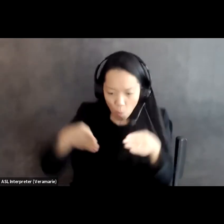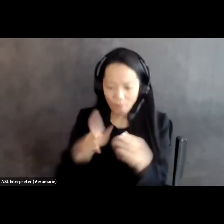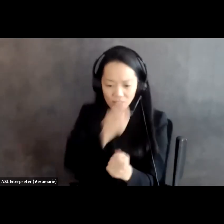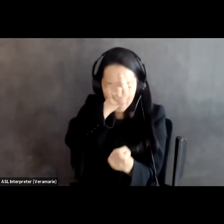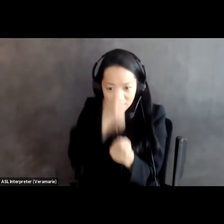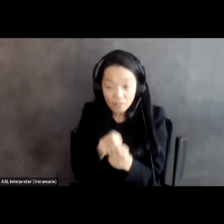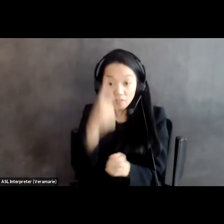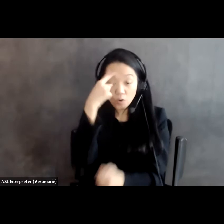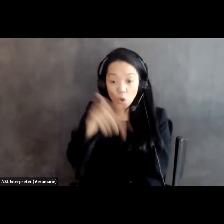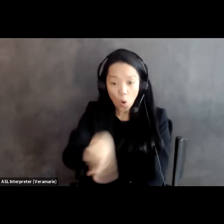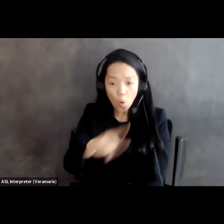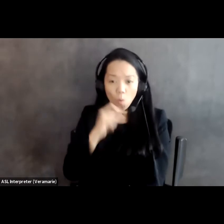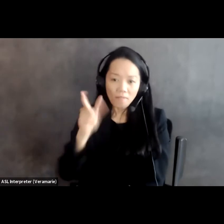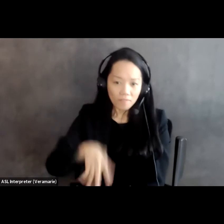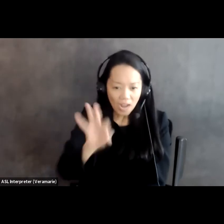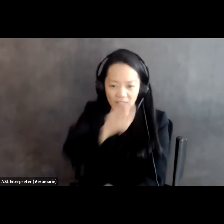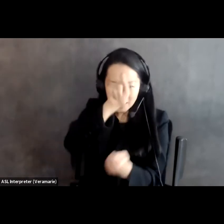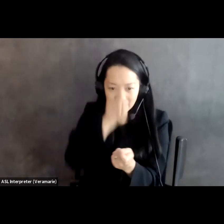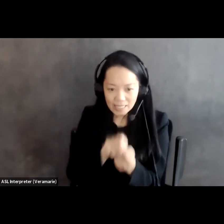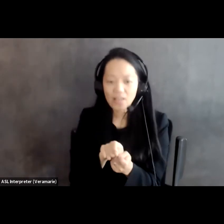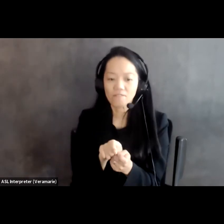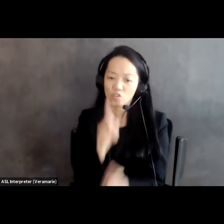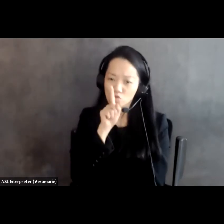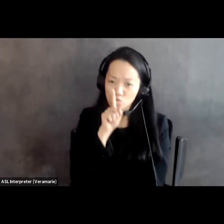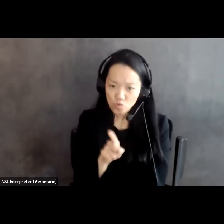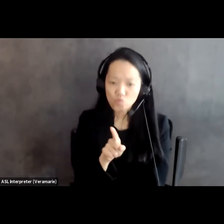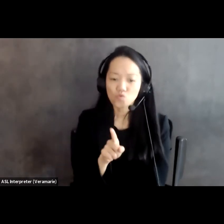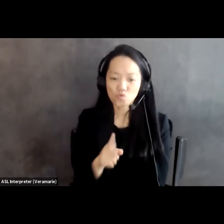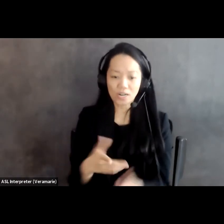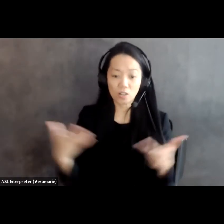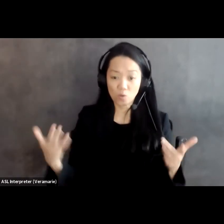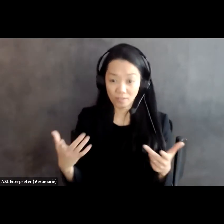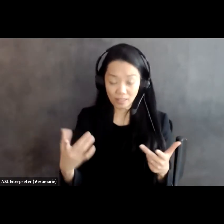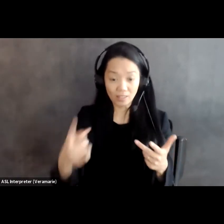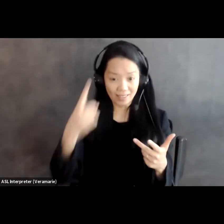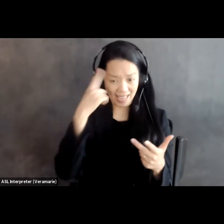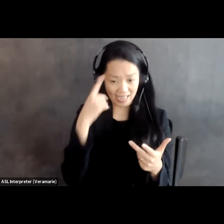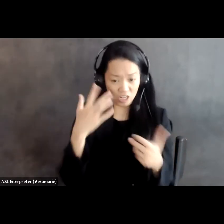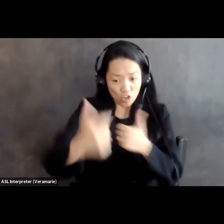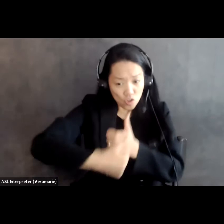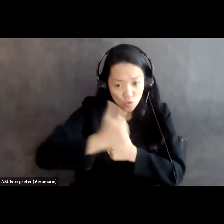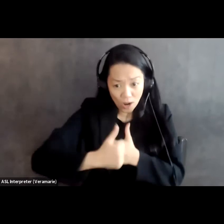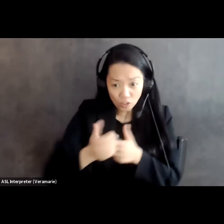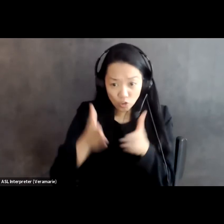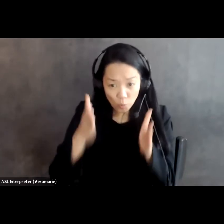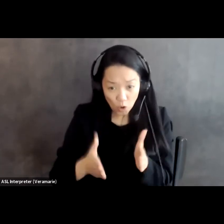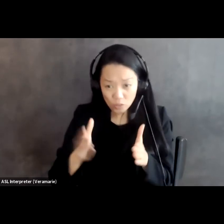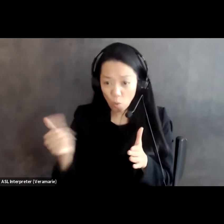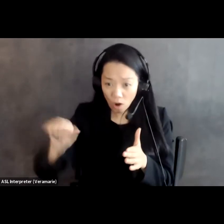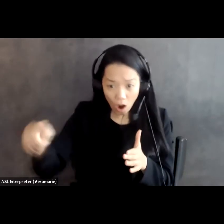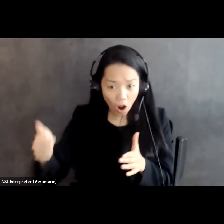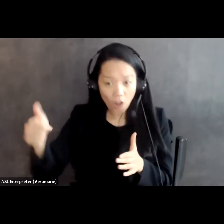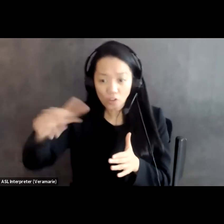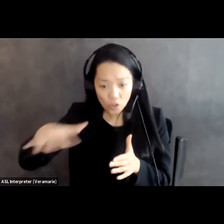specifically those who have been found to be a specific, real, and present threat to any person or persons,